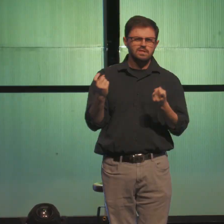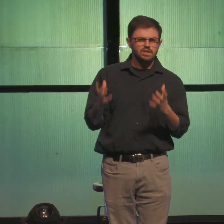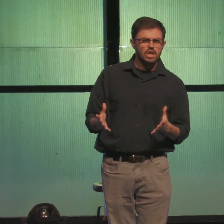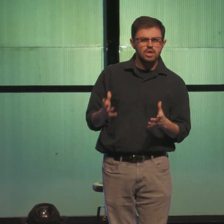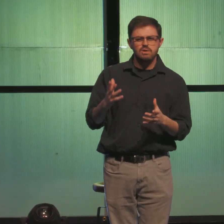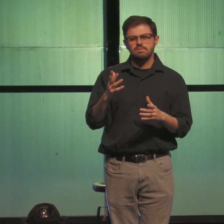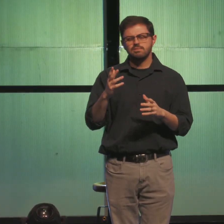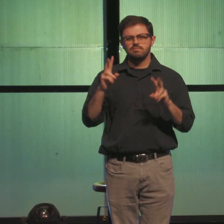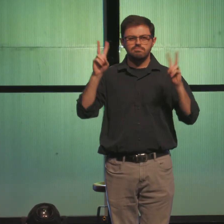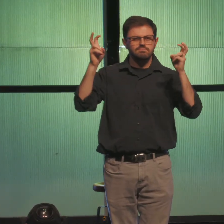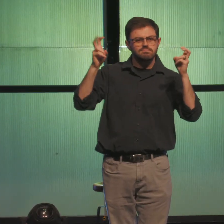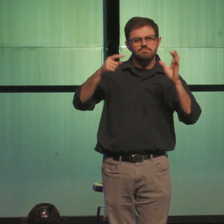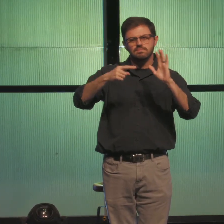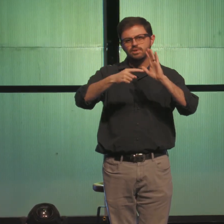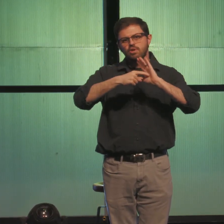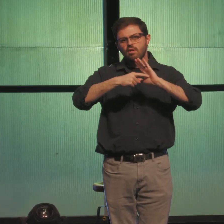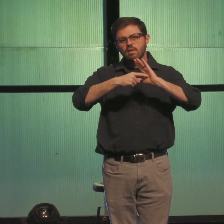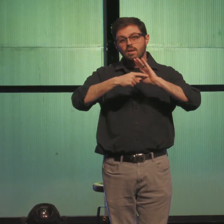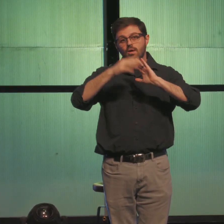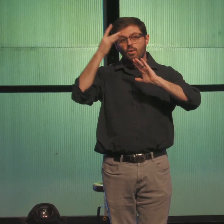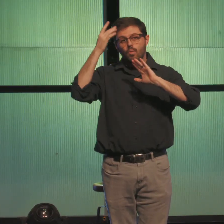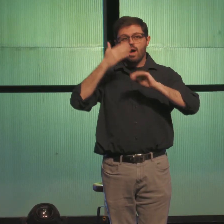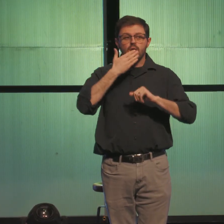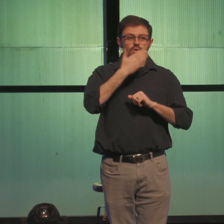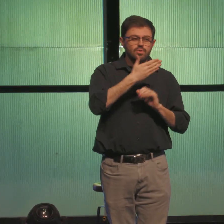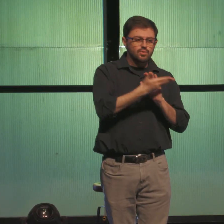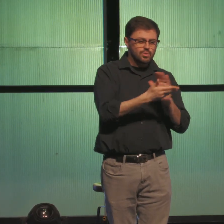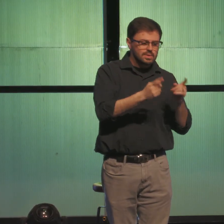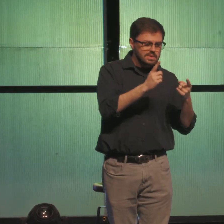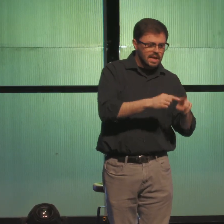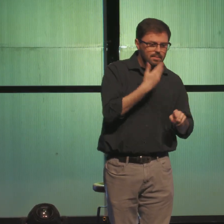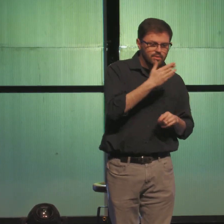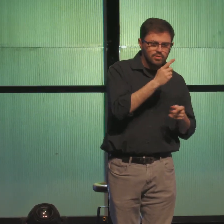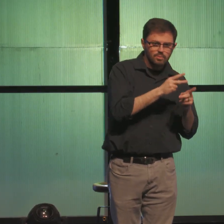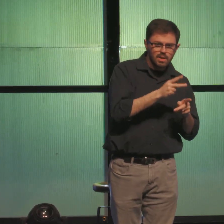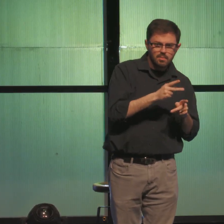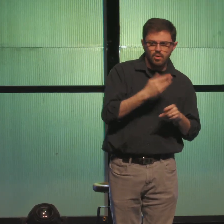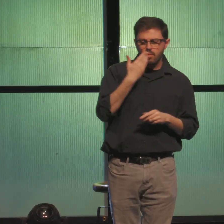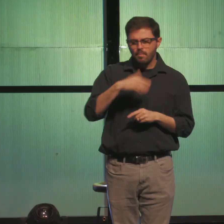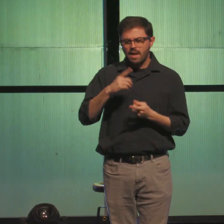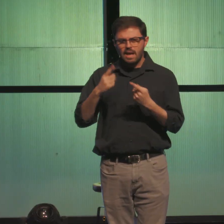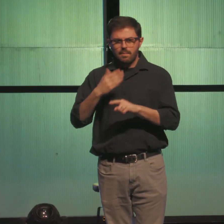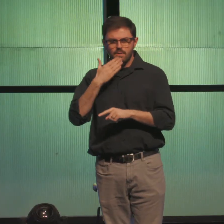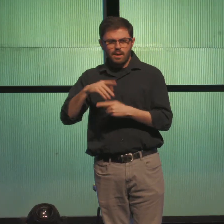it, because good things happen to good people and bad things happen to bad people.